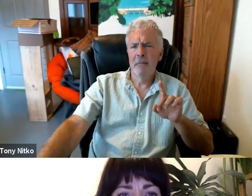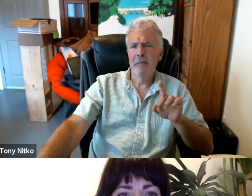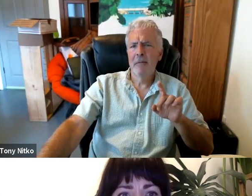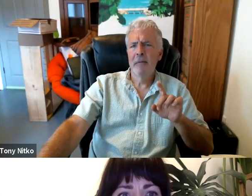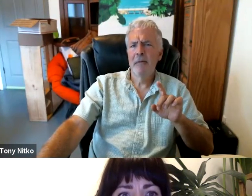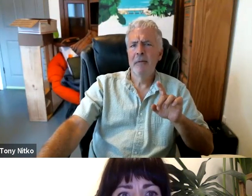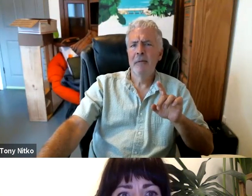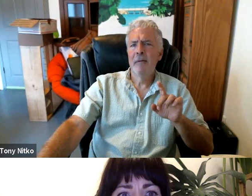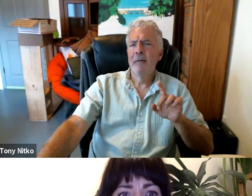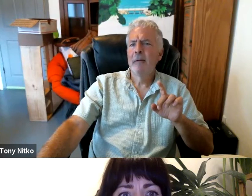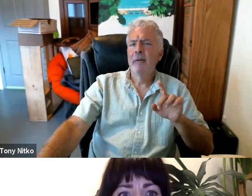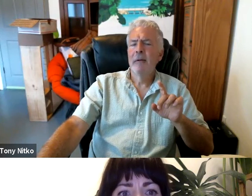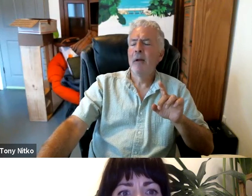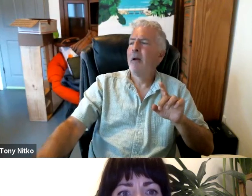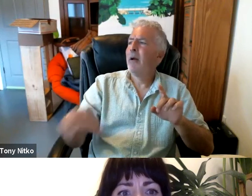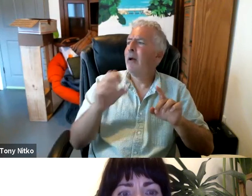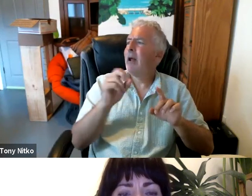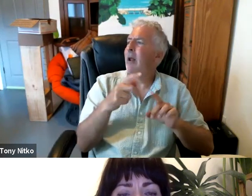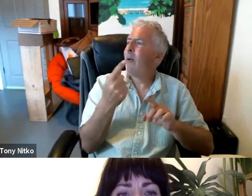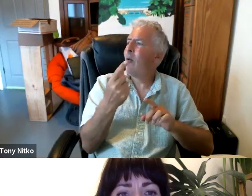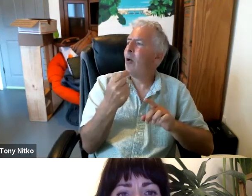All right, and just one second, let me